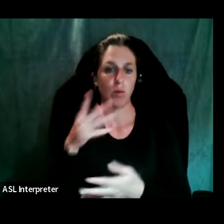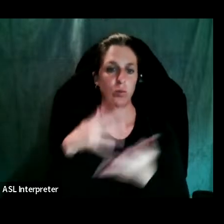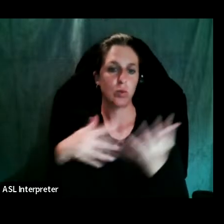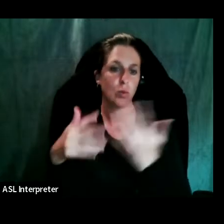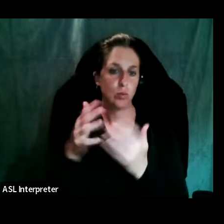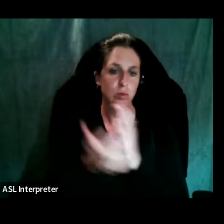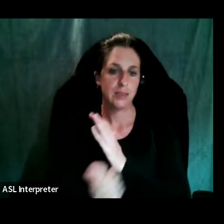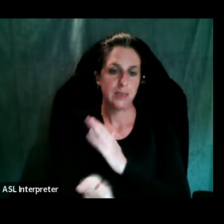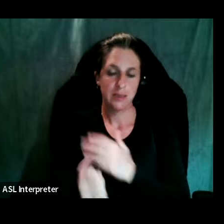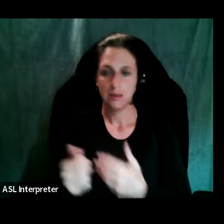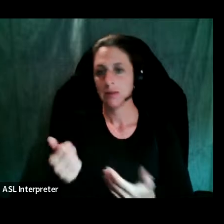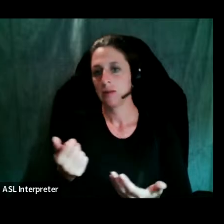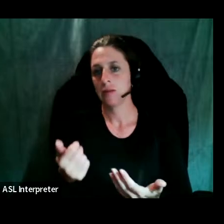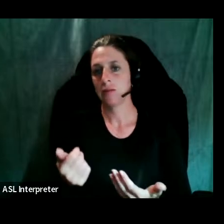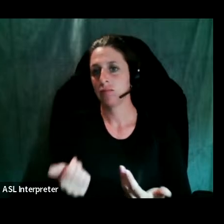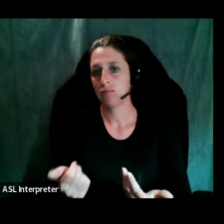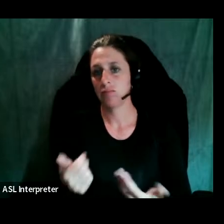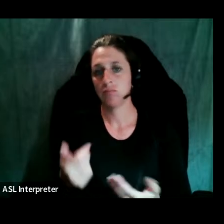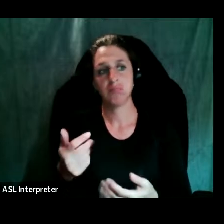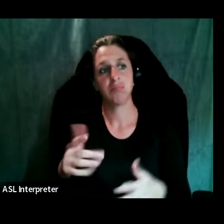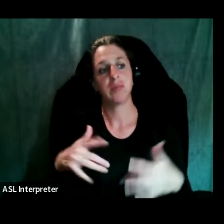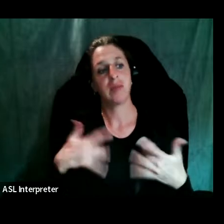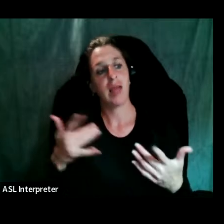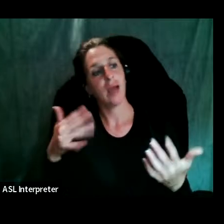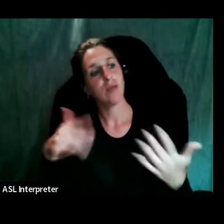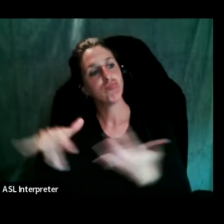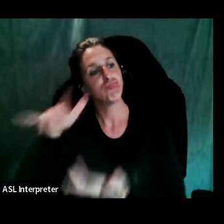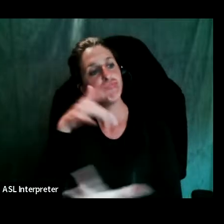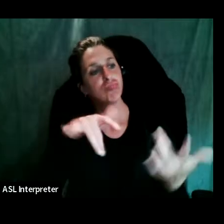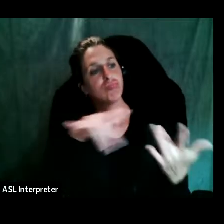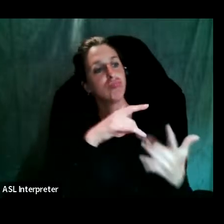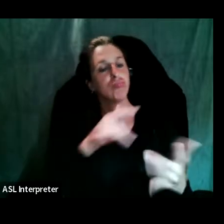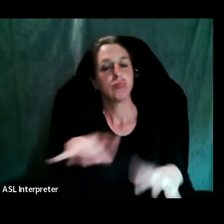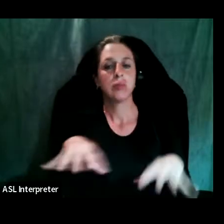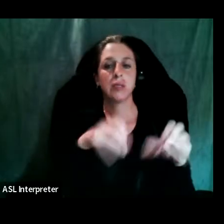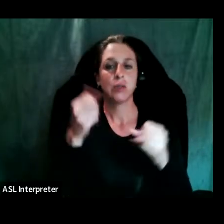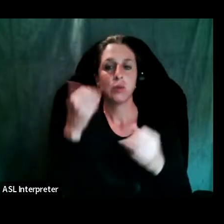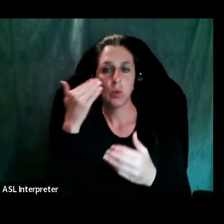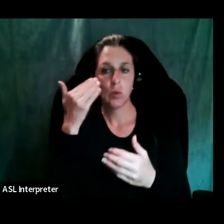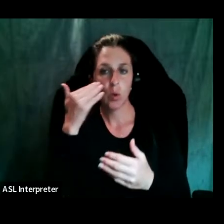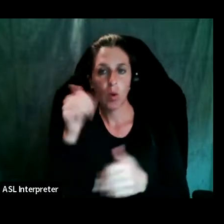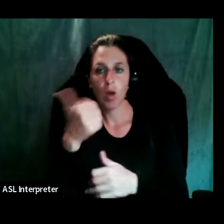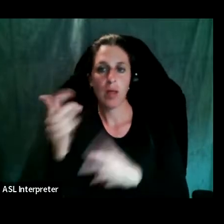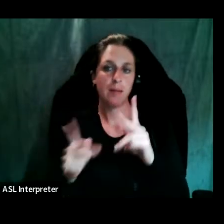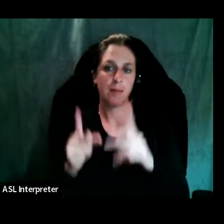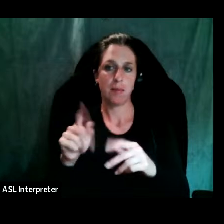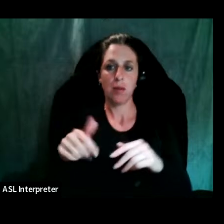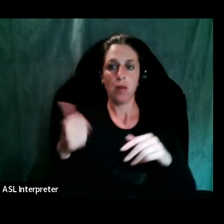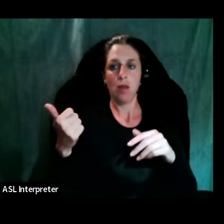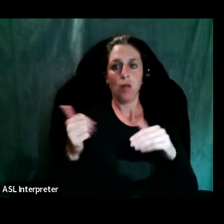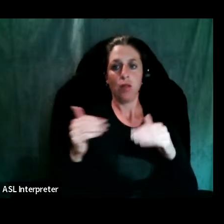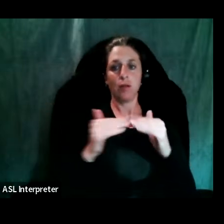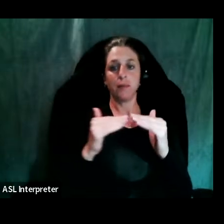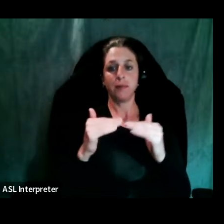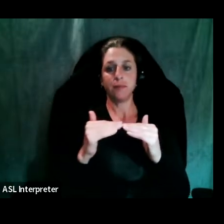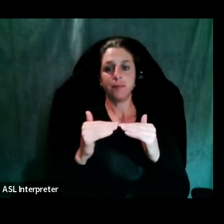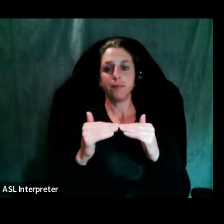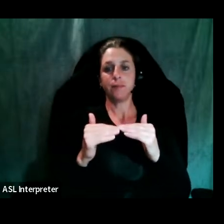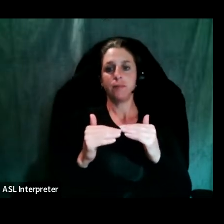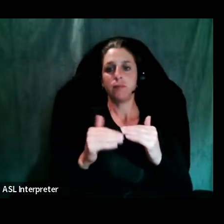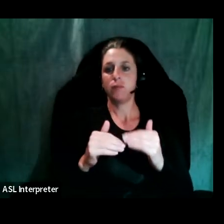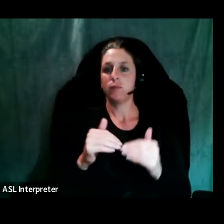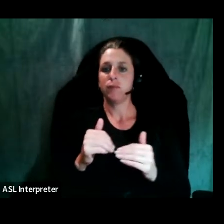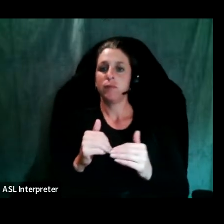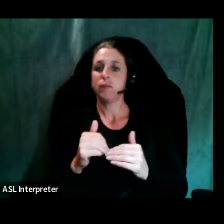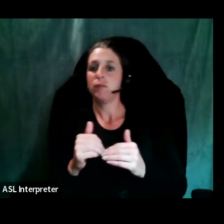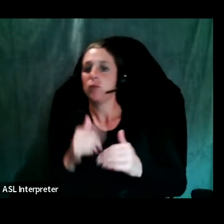of hang out, maybe, you know, get to know other people, other peers. So yeah, you don't have to put on the,